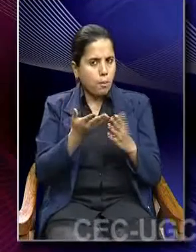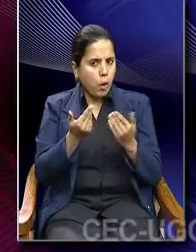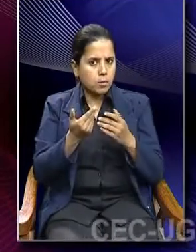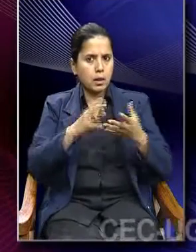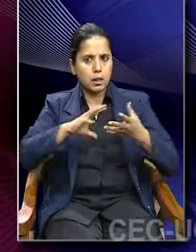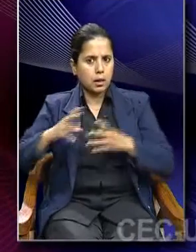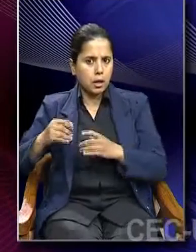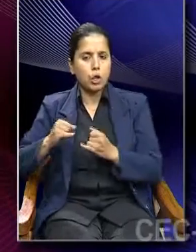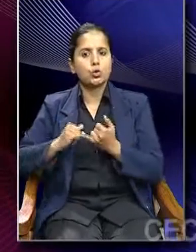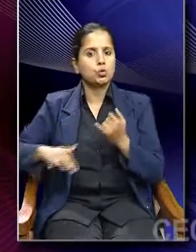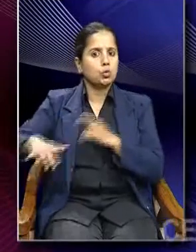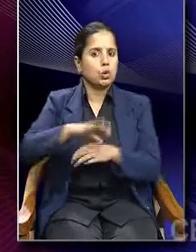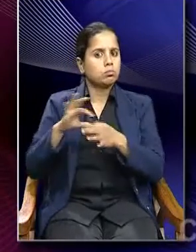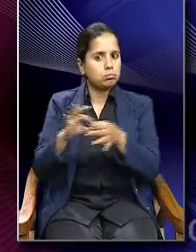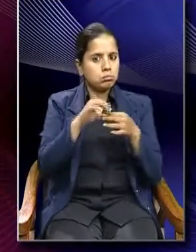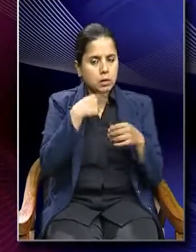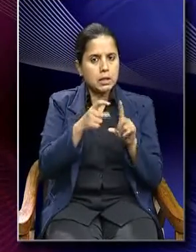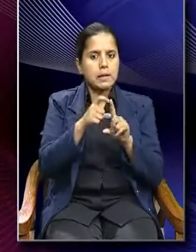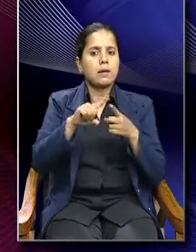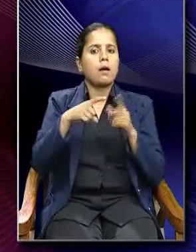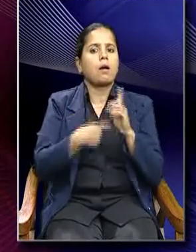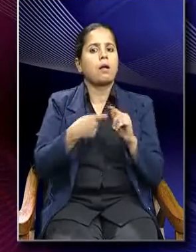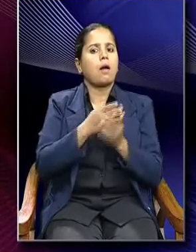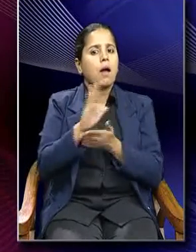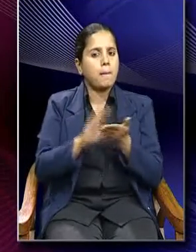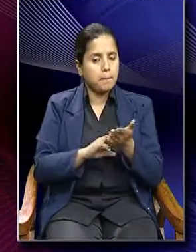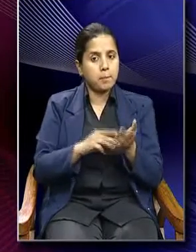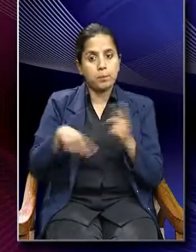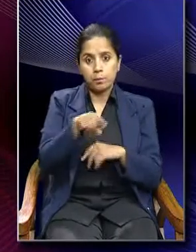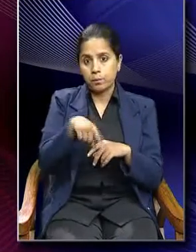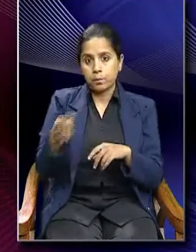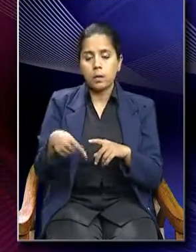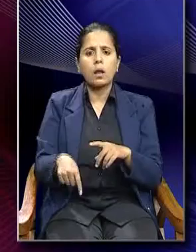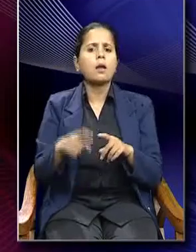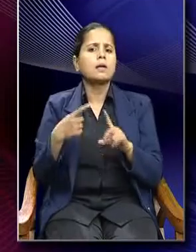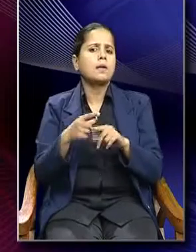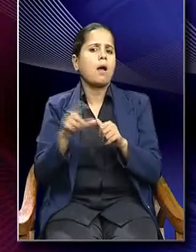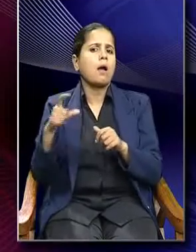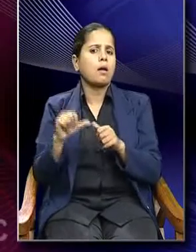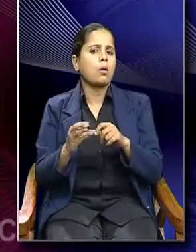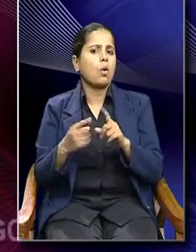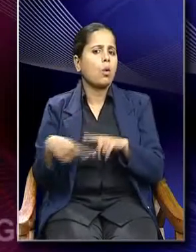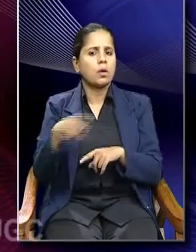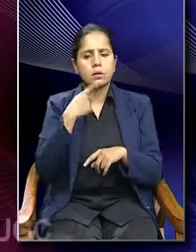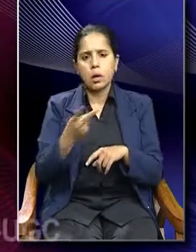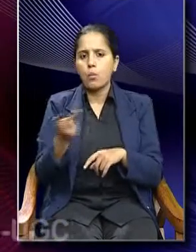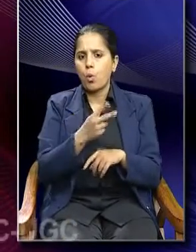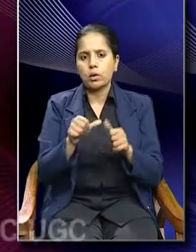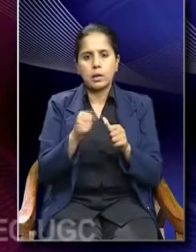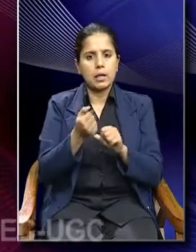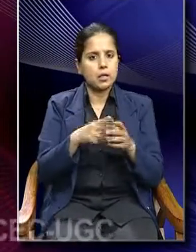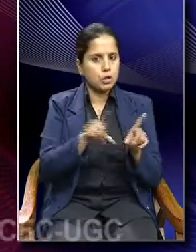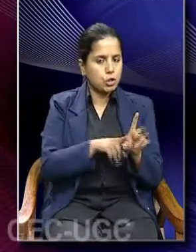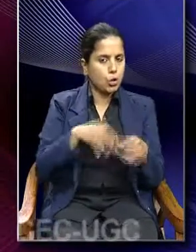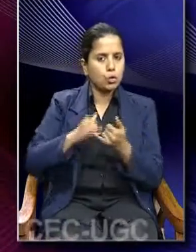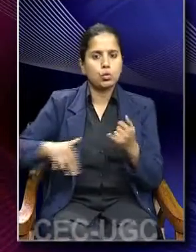social solidarity, collective consciousness. Talcott Parsons says that it is both agency and social